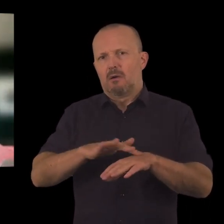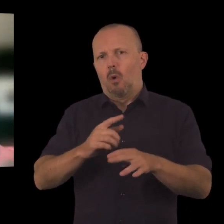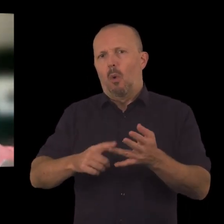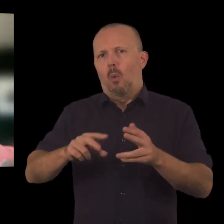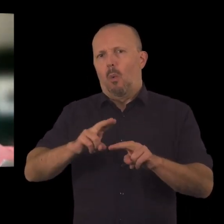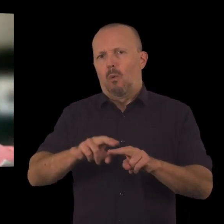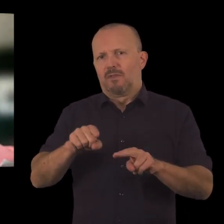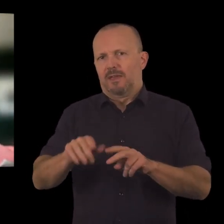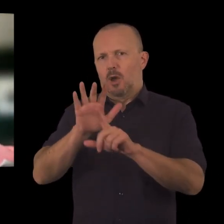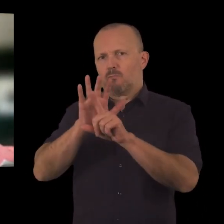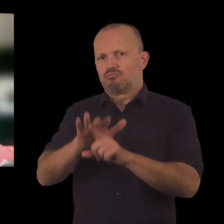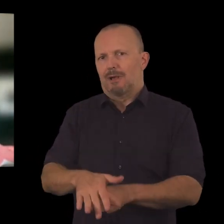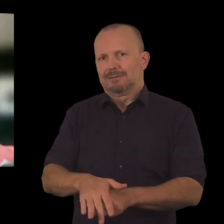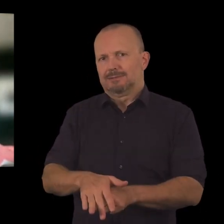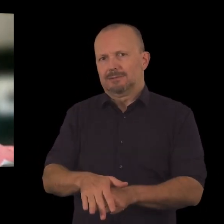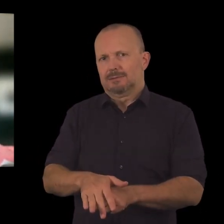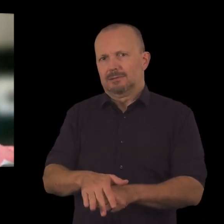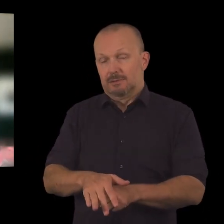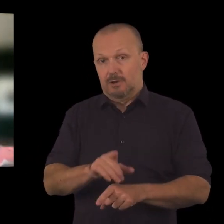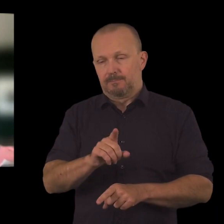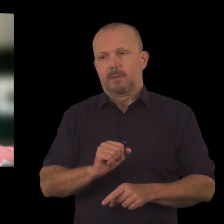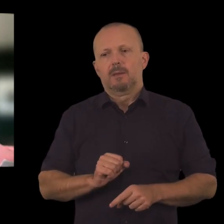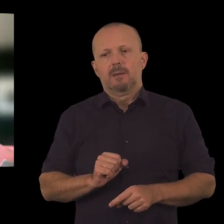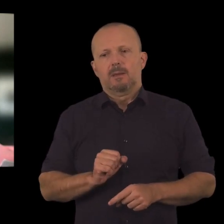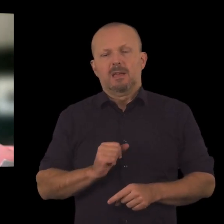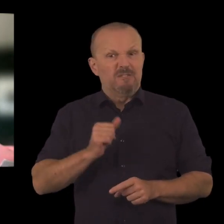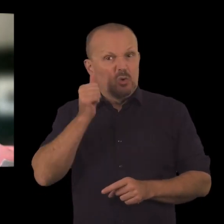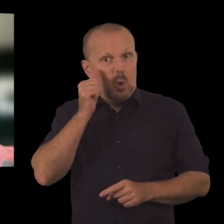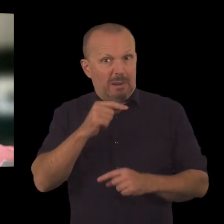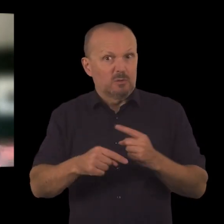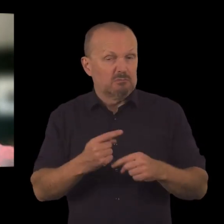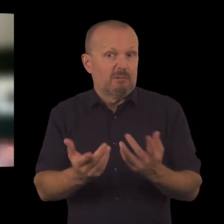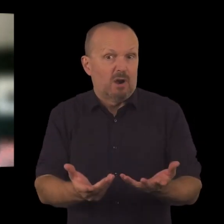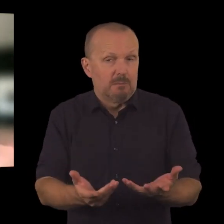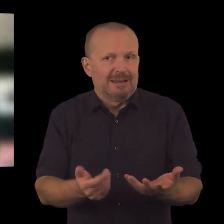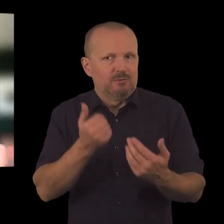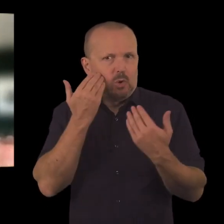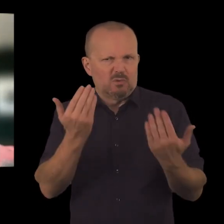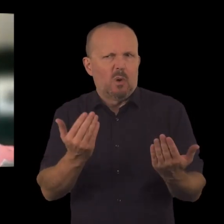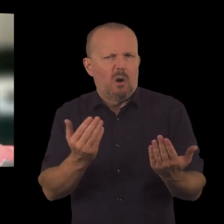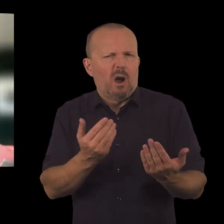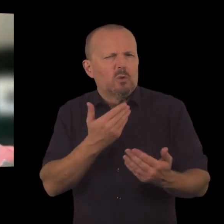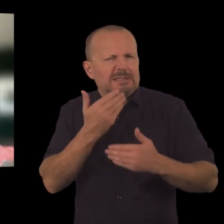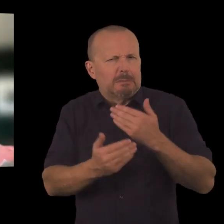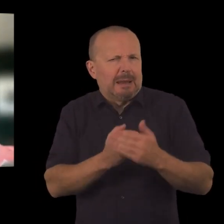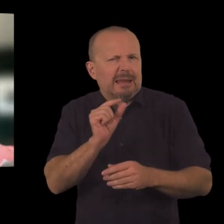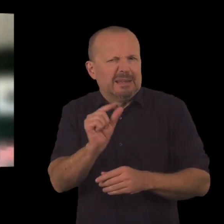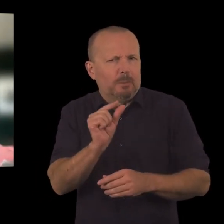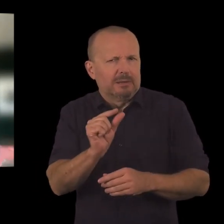on a dialogue, means just between two, but it's based on a conversation between all of